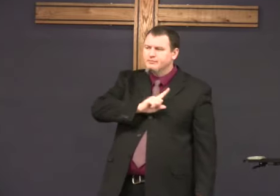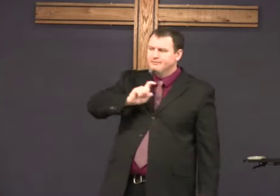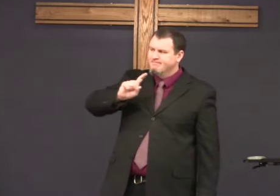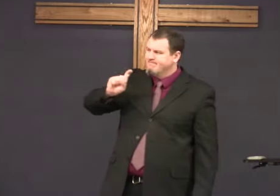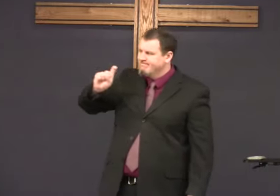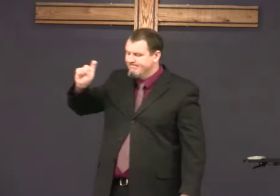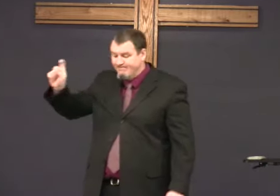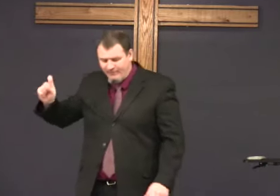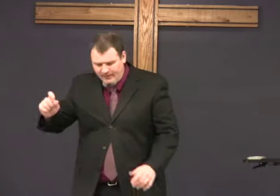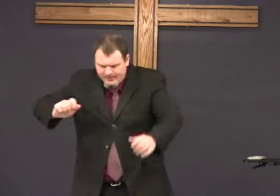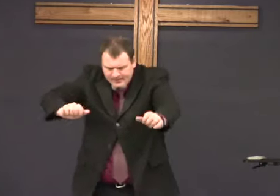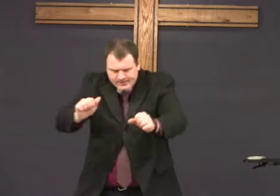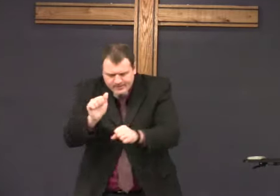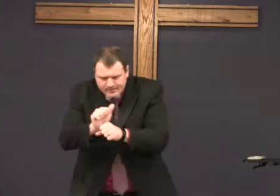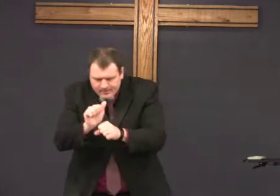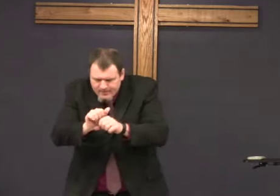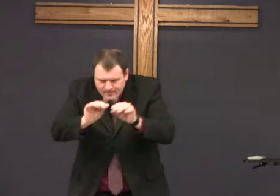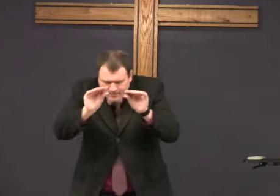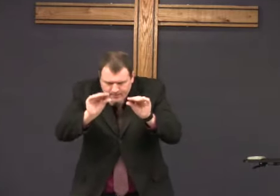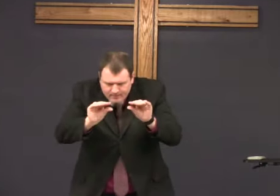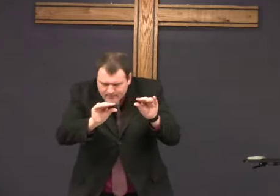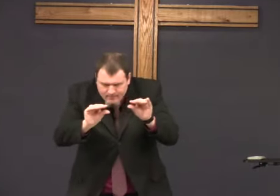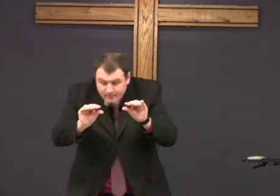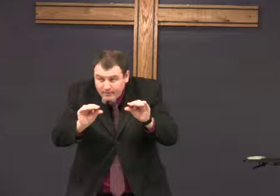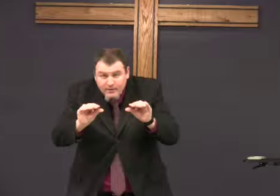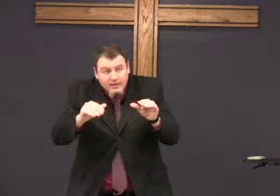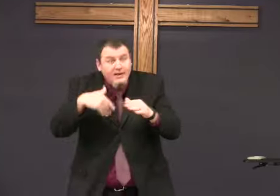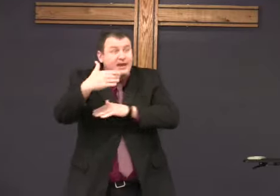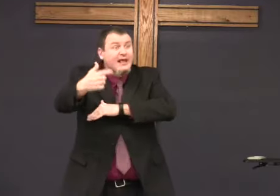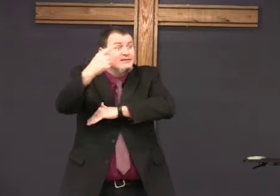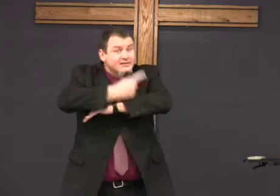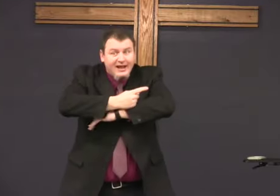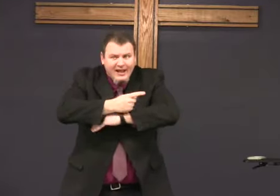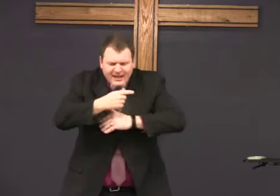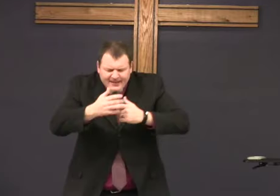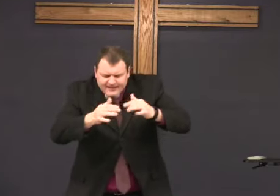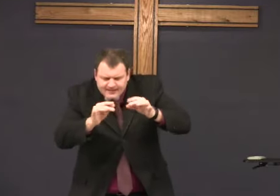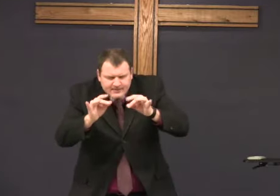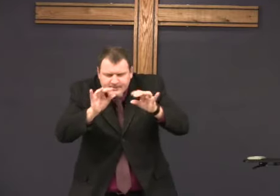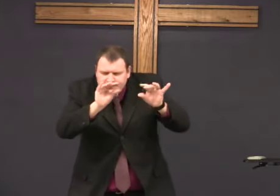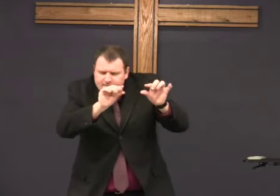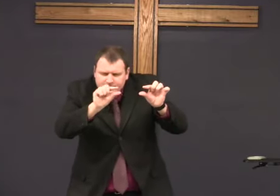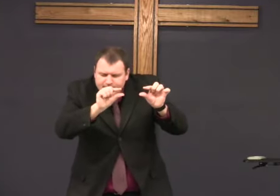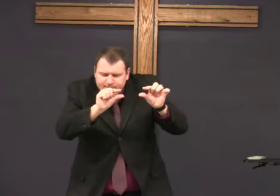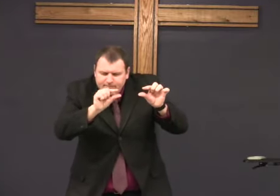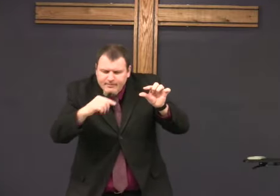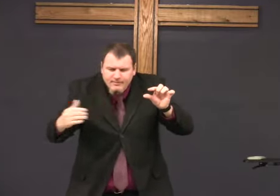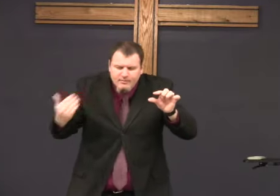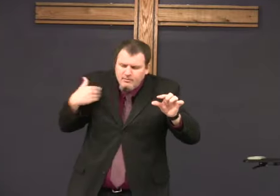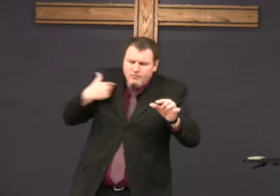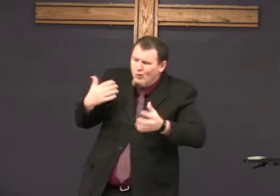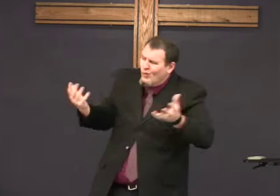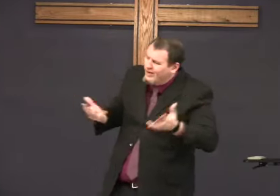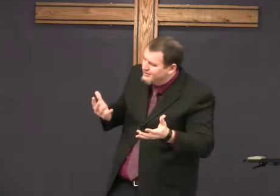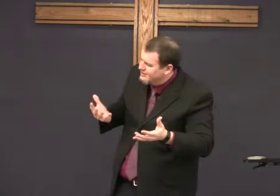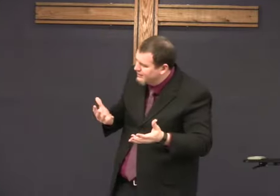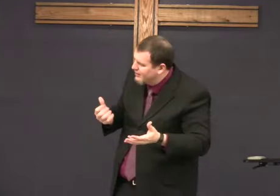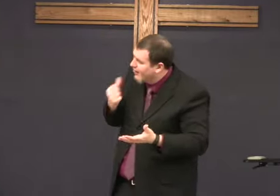I'm working. So he gets back to work, and he's doing his thing, and then the next day, he